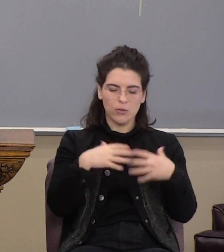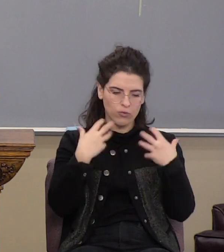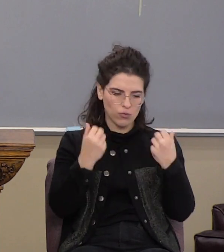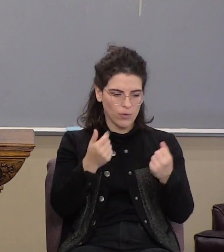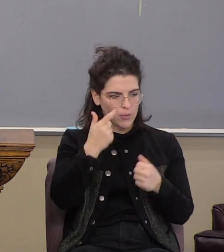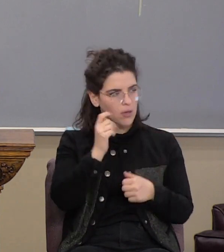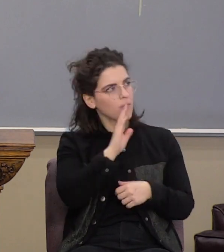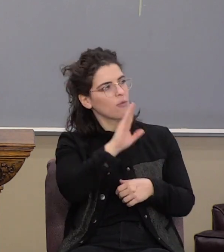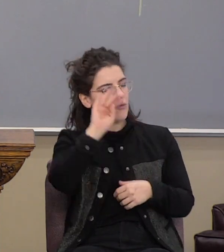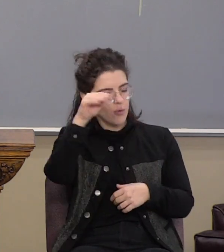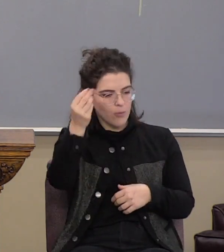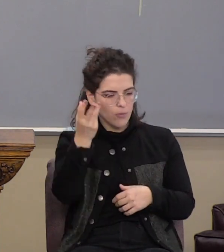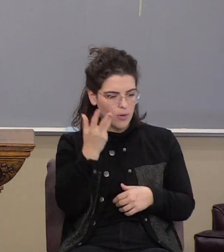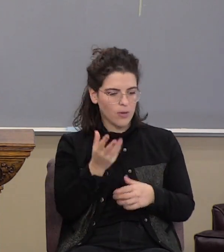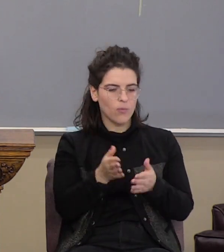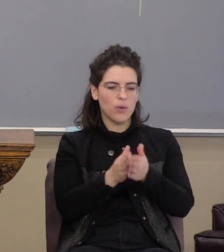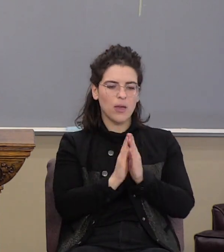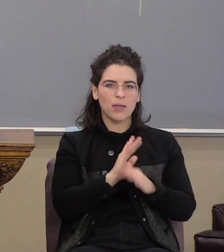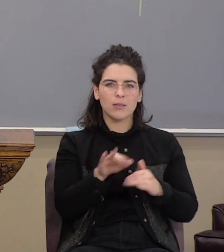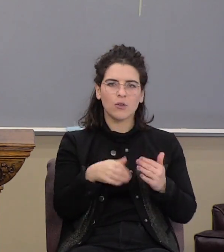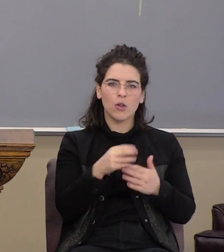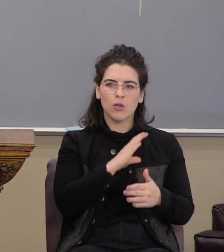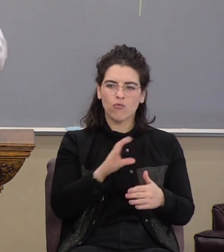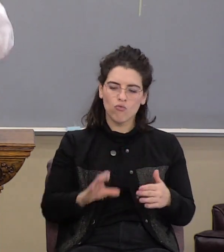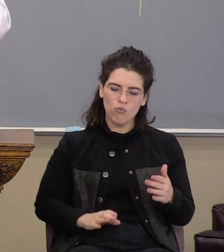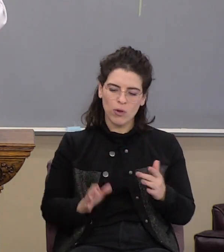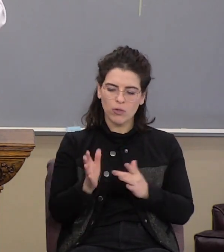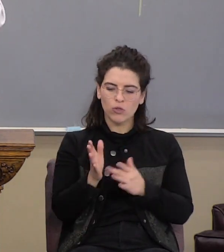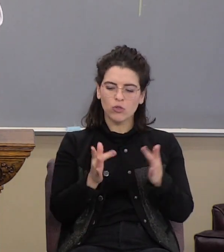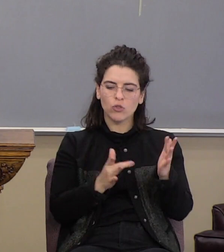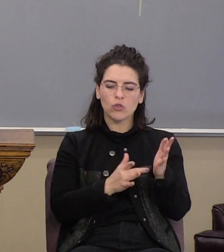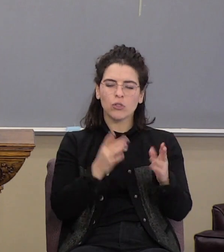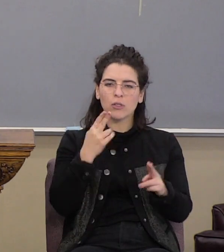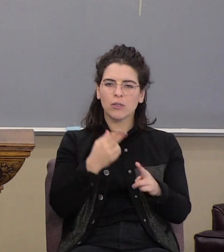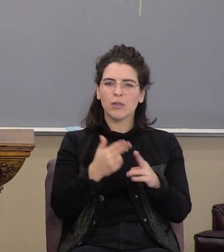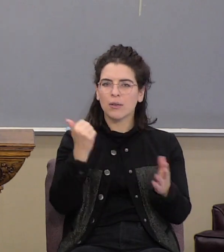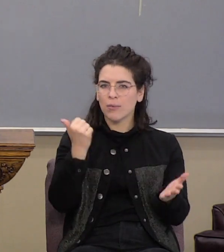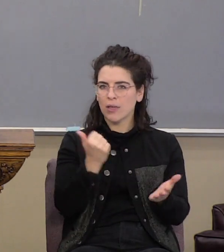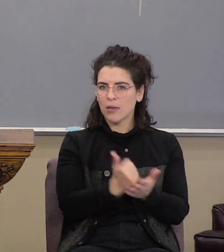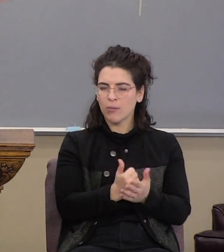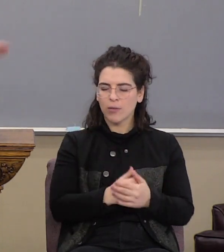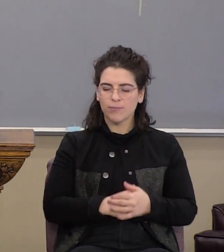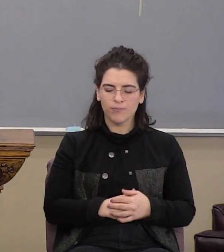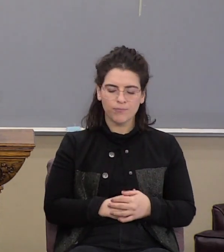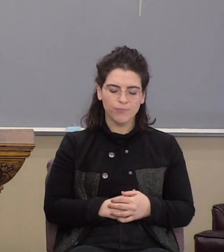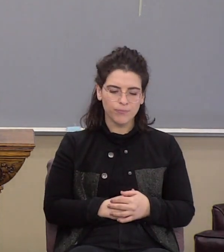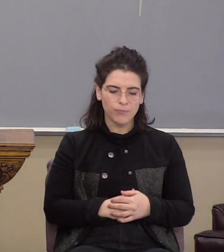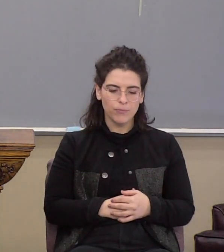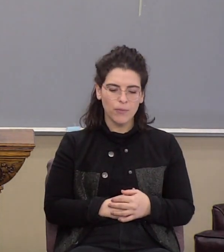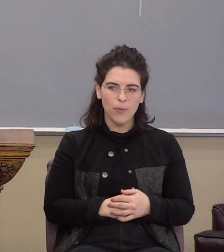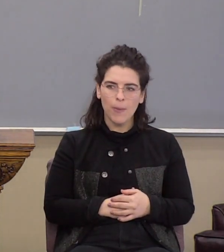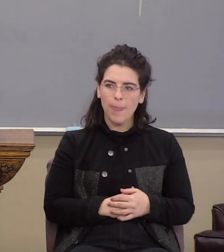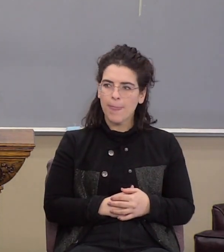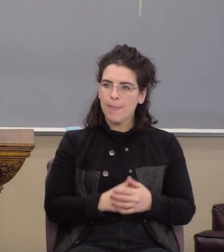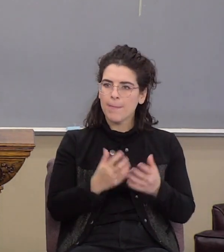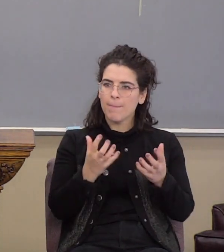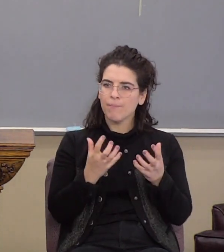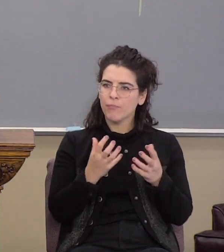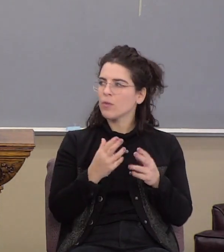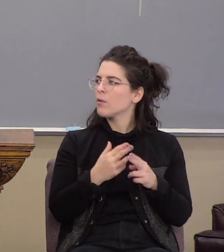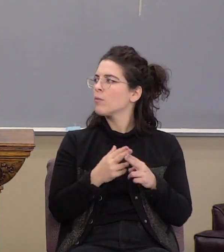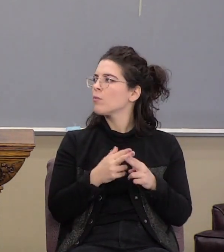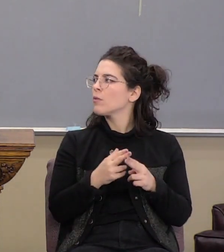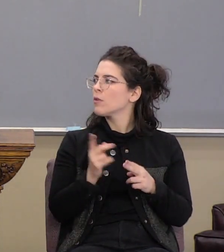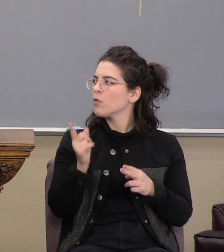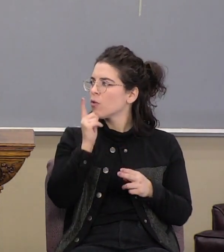grace. And we do ask it all in Christ Jesus' name. Amen. We're going to pick it up. Let me just briefly again review.